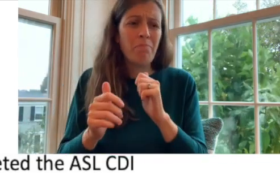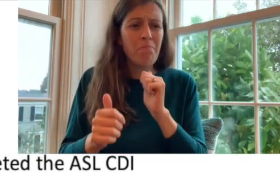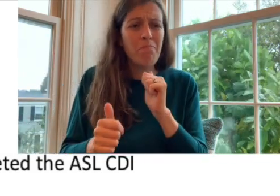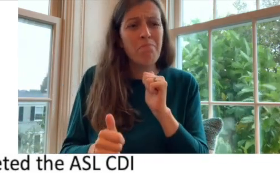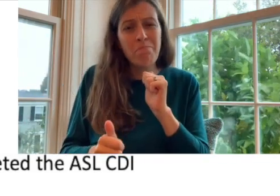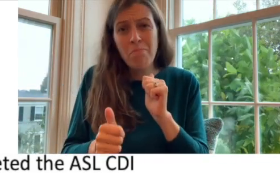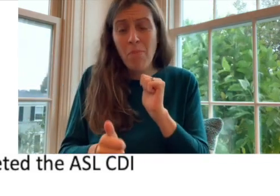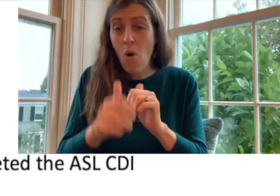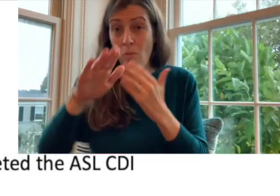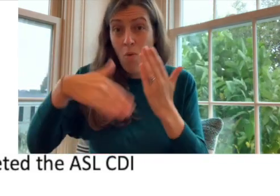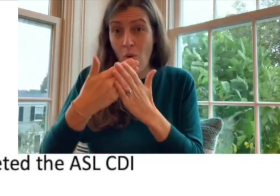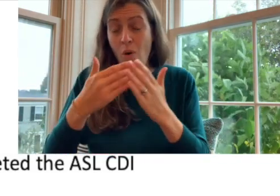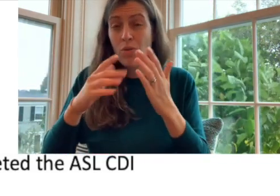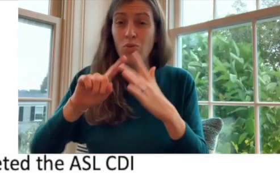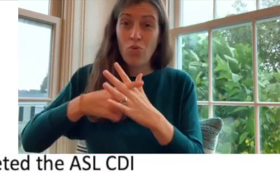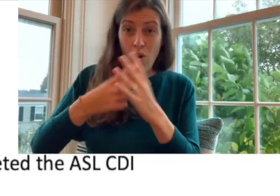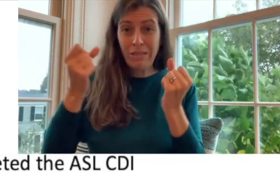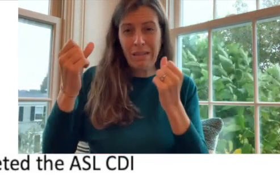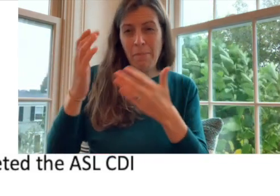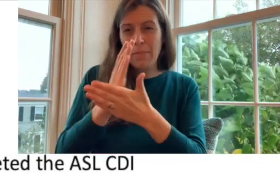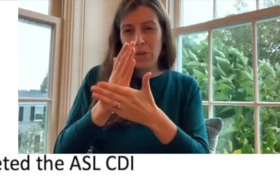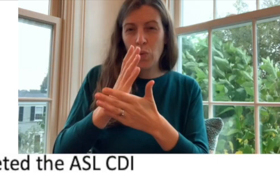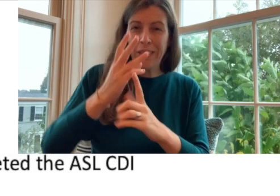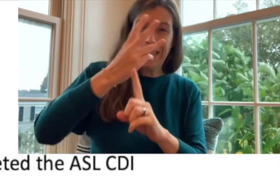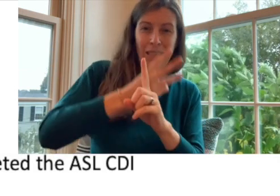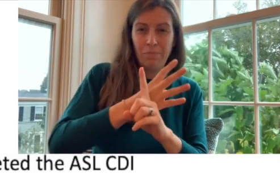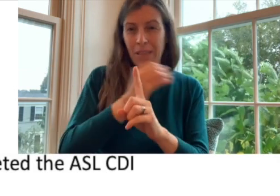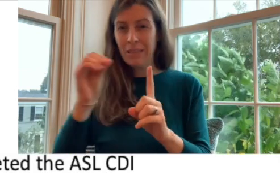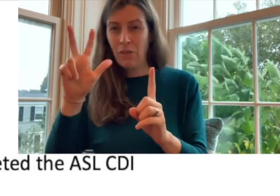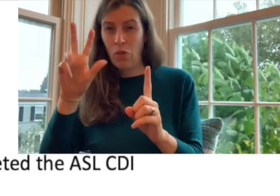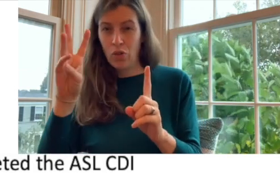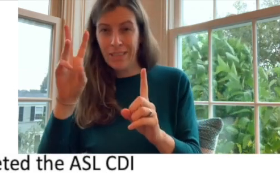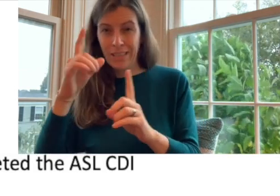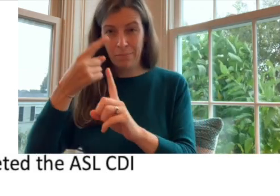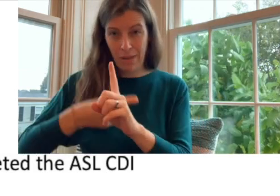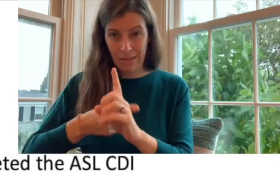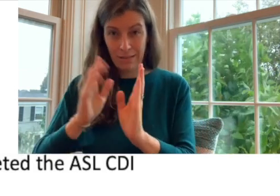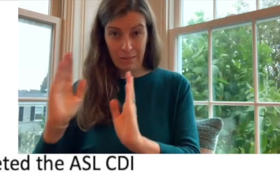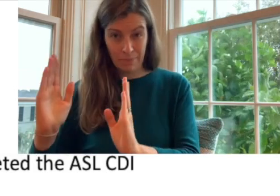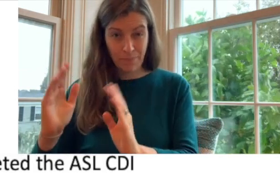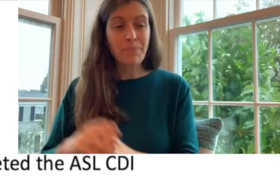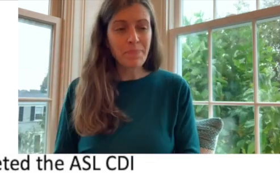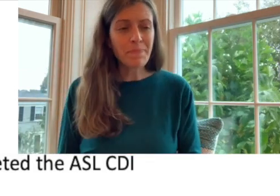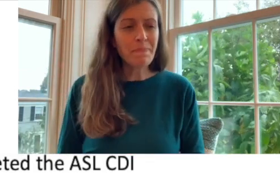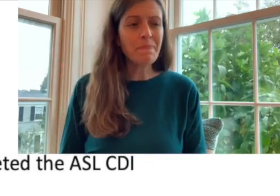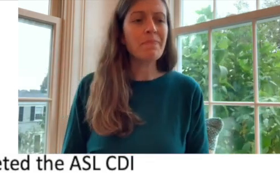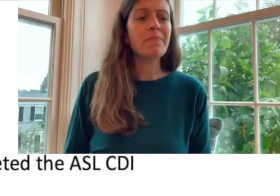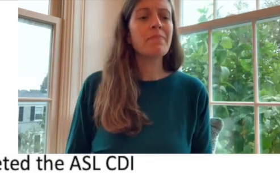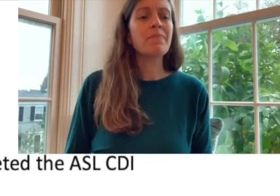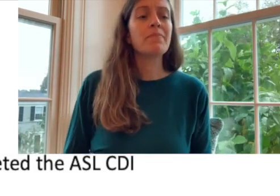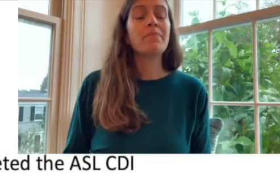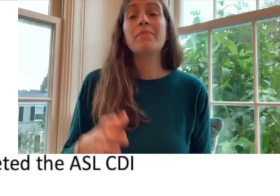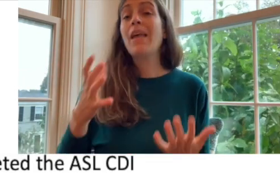relatively early in the grand scheme of things compared to the existing literature. They're all exposed to ASL between 6 and 36 months.